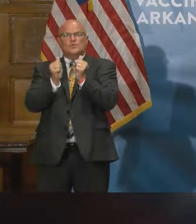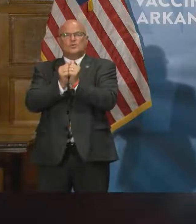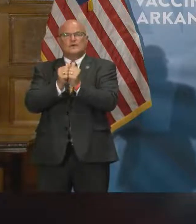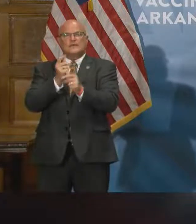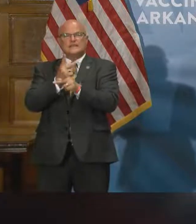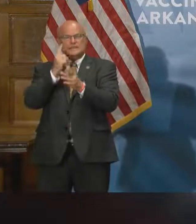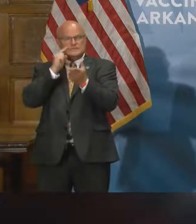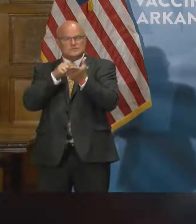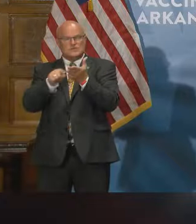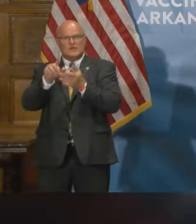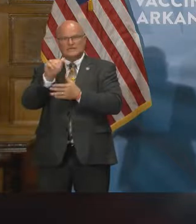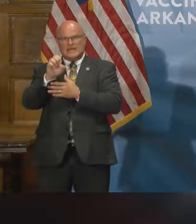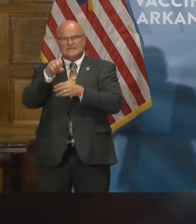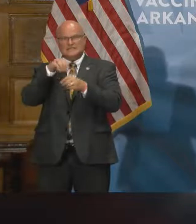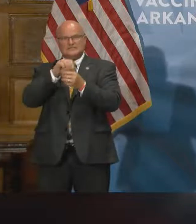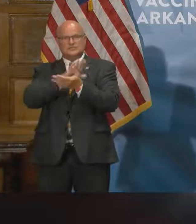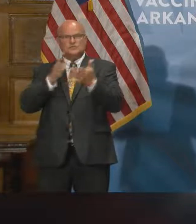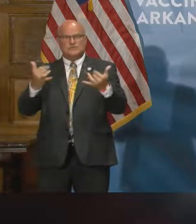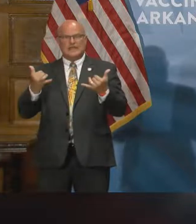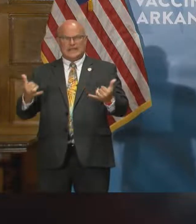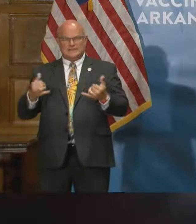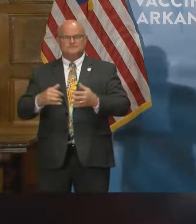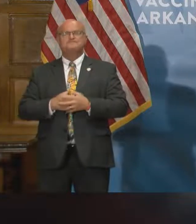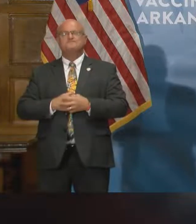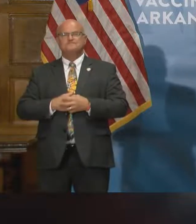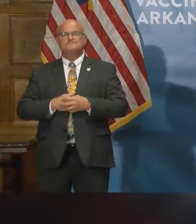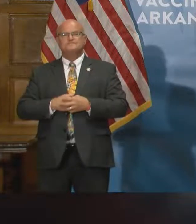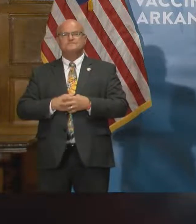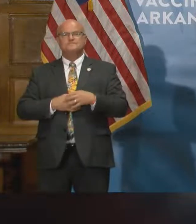keeping track of cases in schools right now?